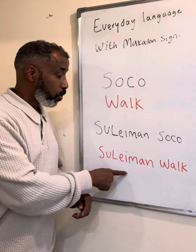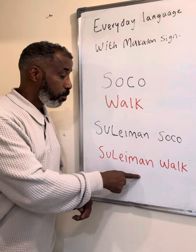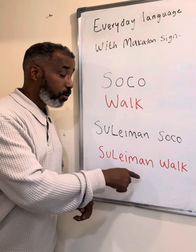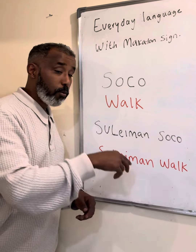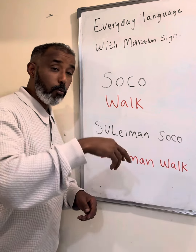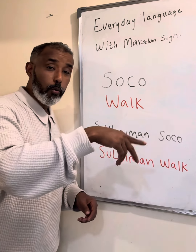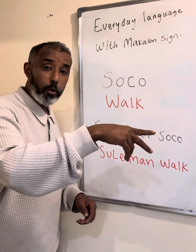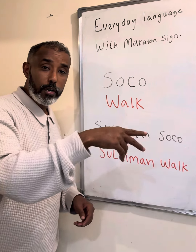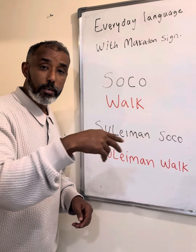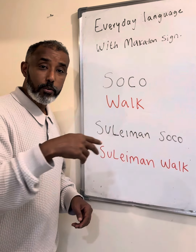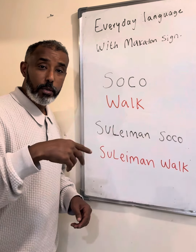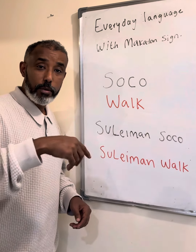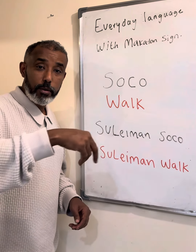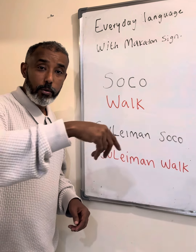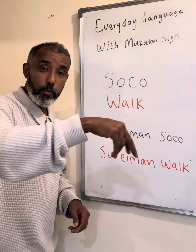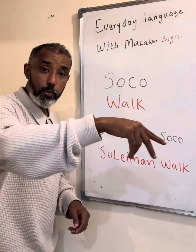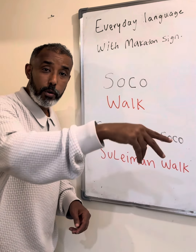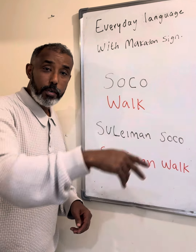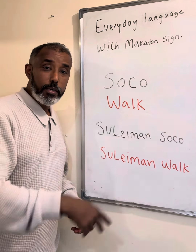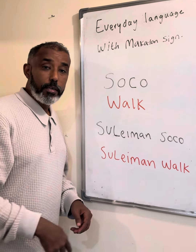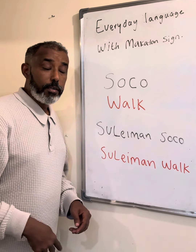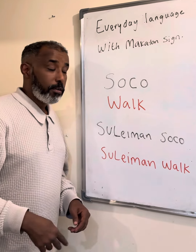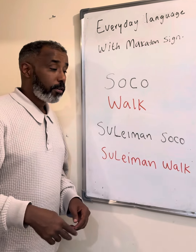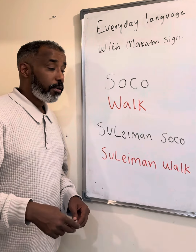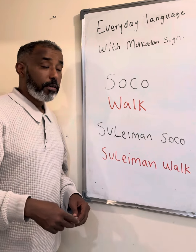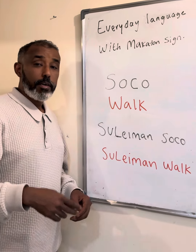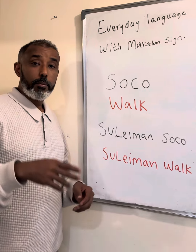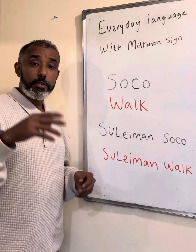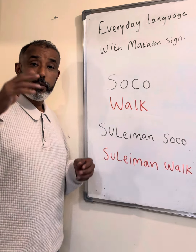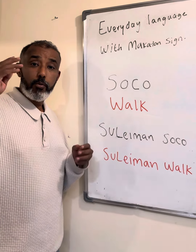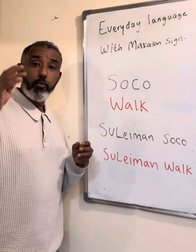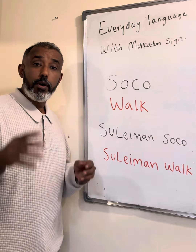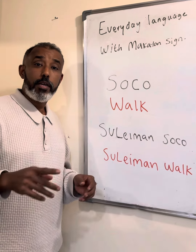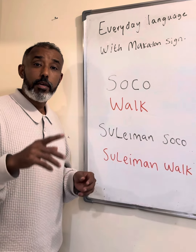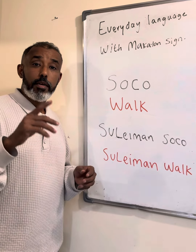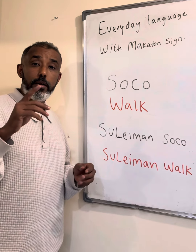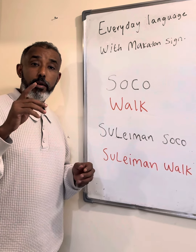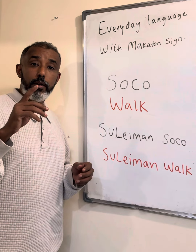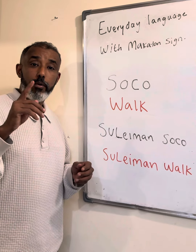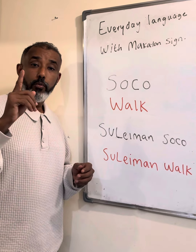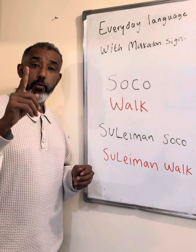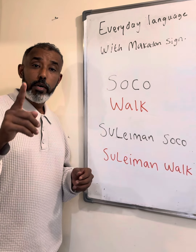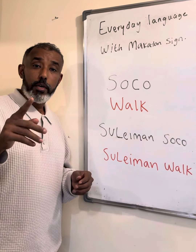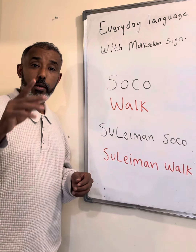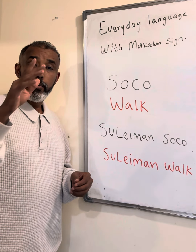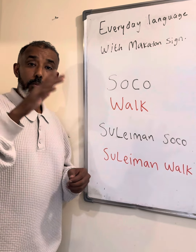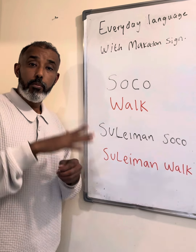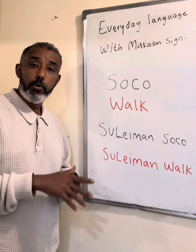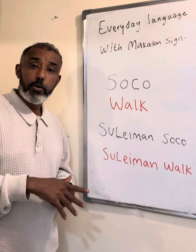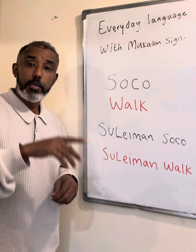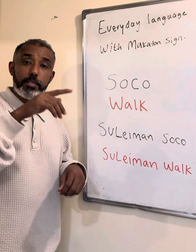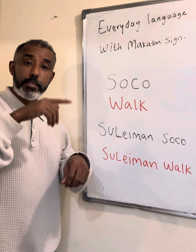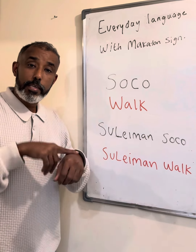Suleiman walk. Suleiman walk. Okay? I'm gonna say one more